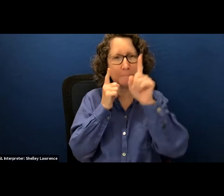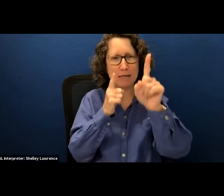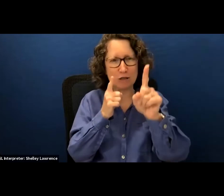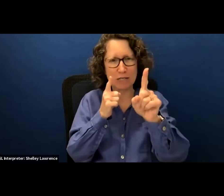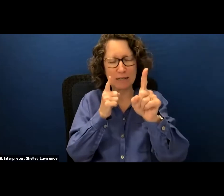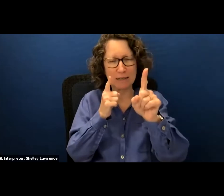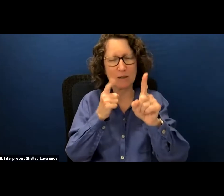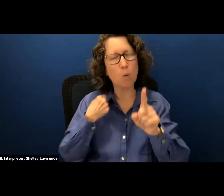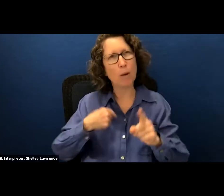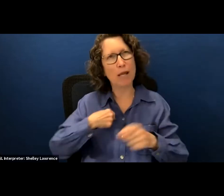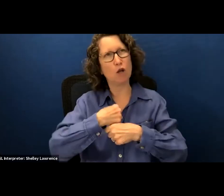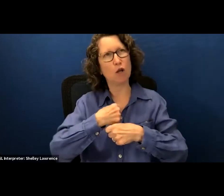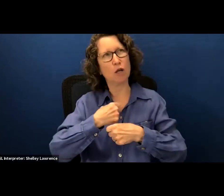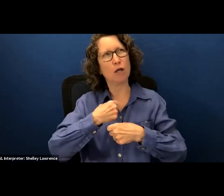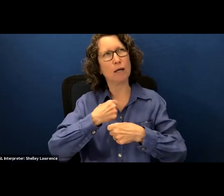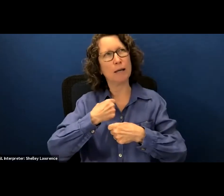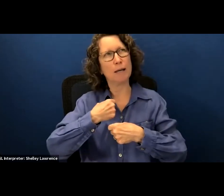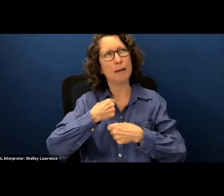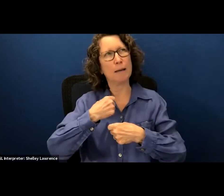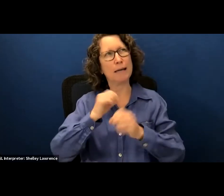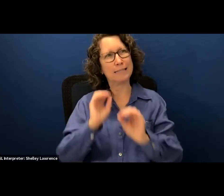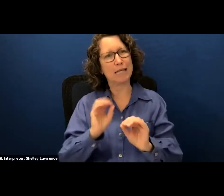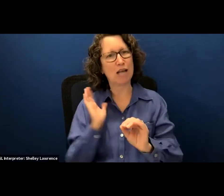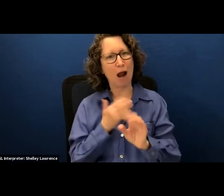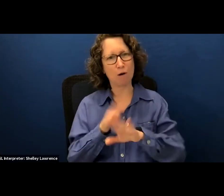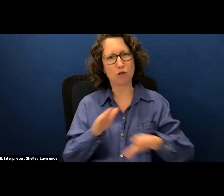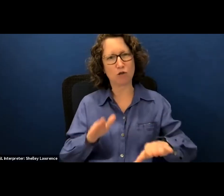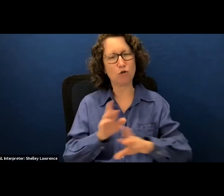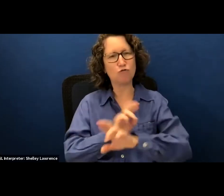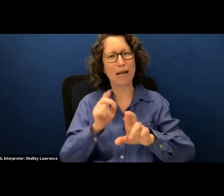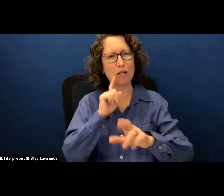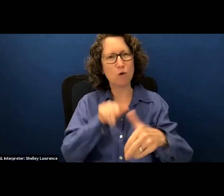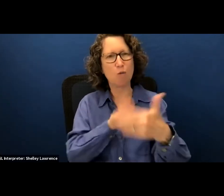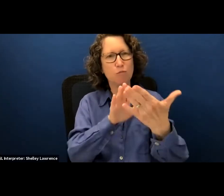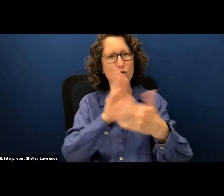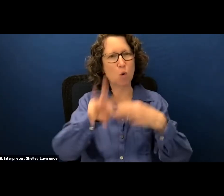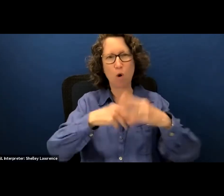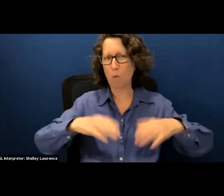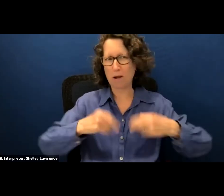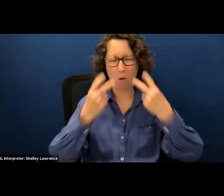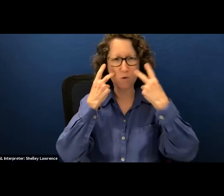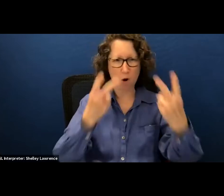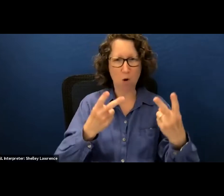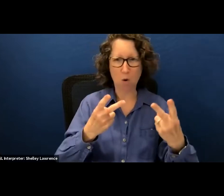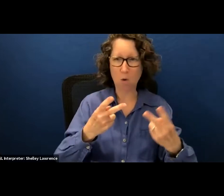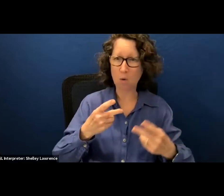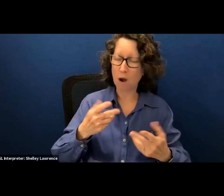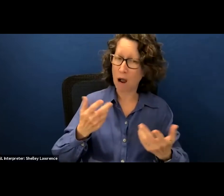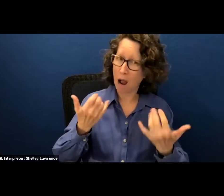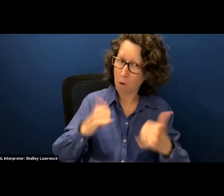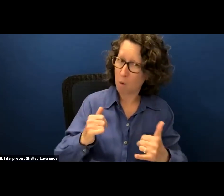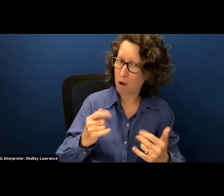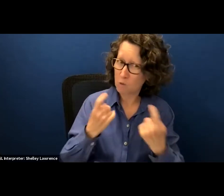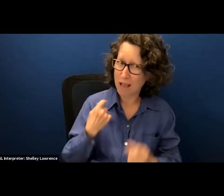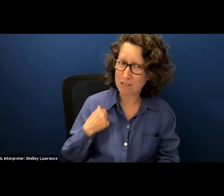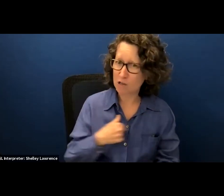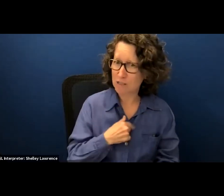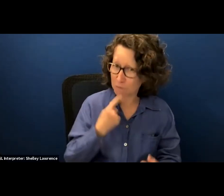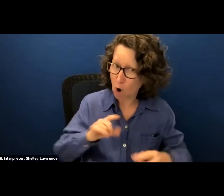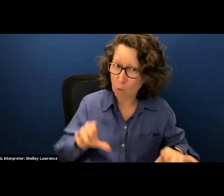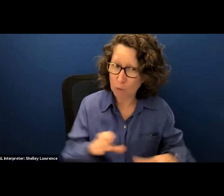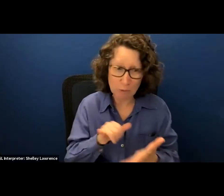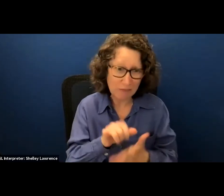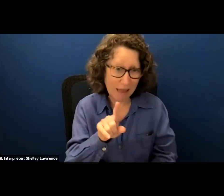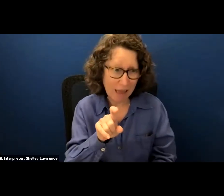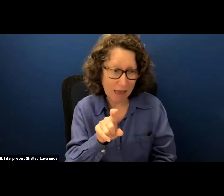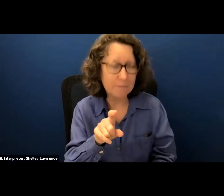created. Is our current approach of mental health doing this for the students? I want us to all ask ourselves that.